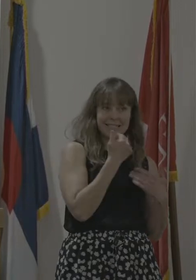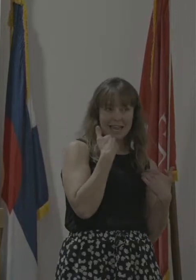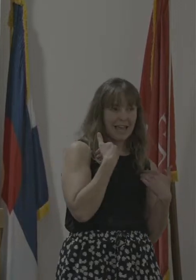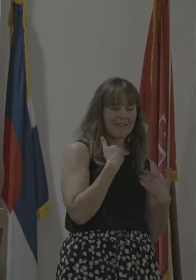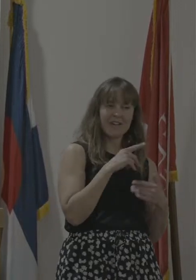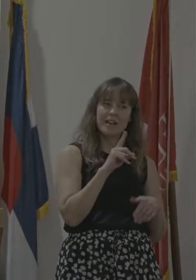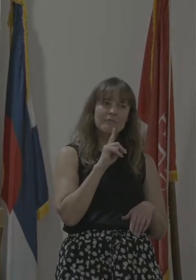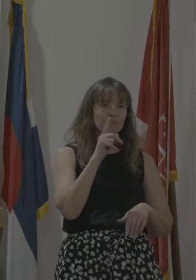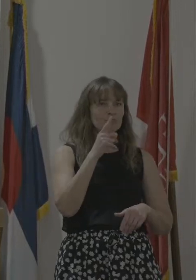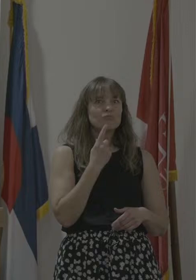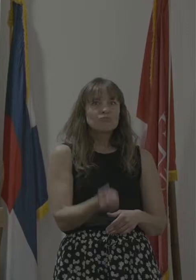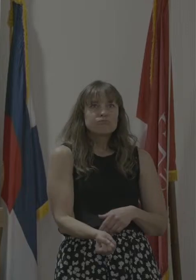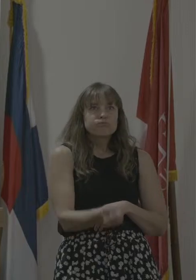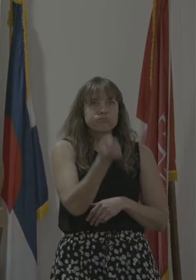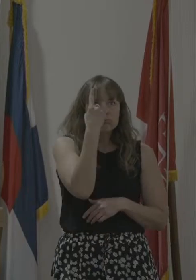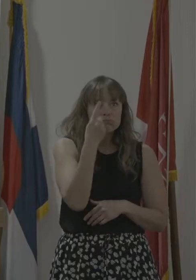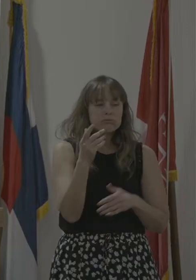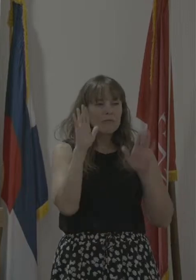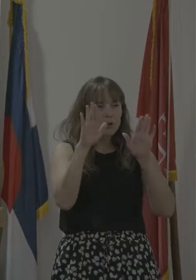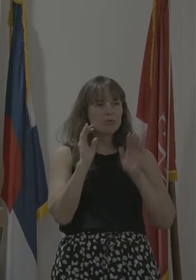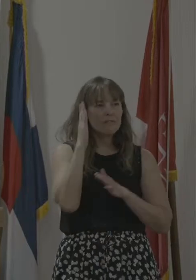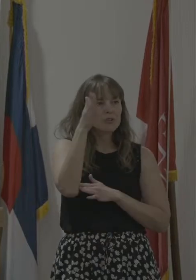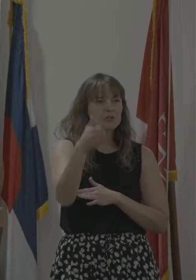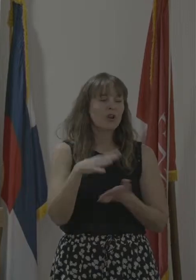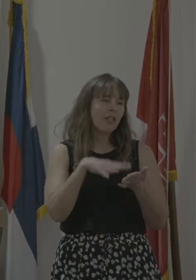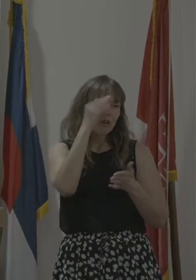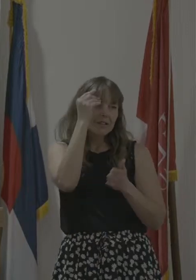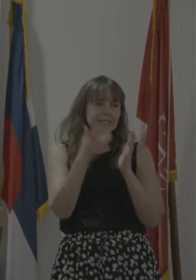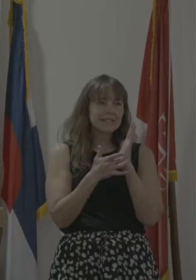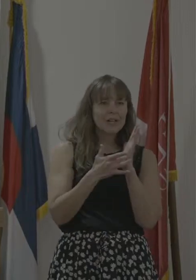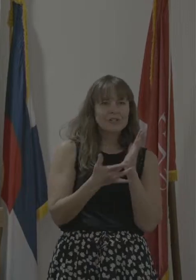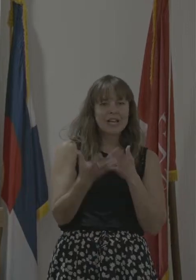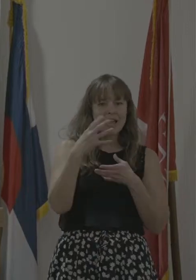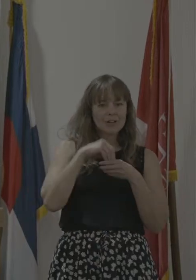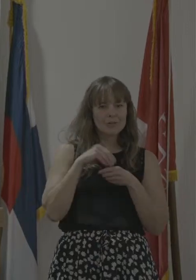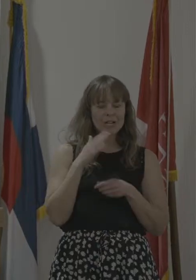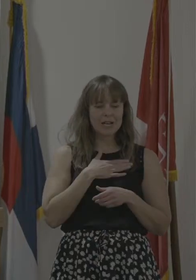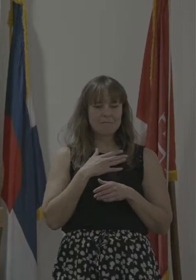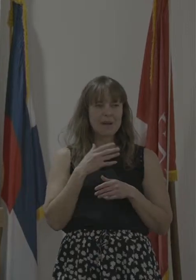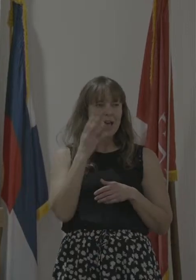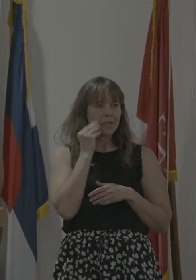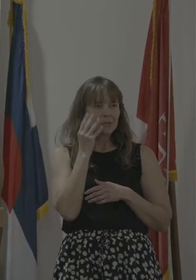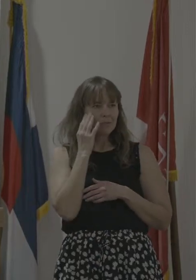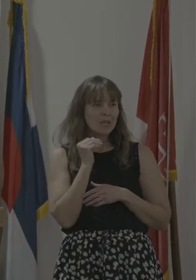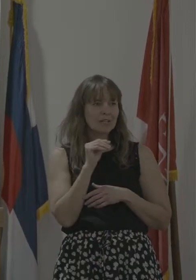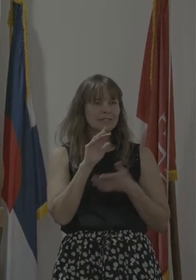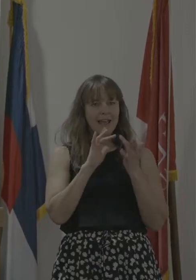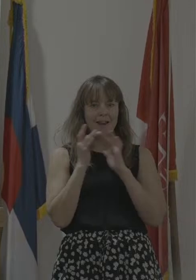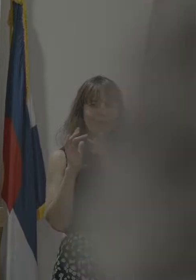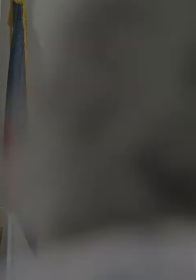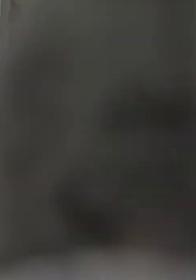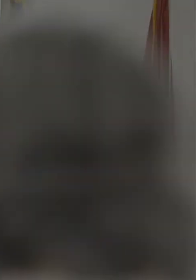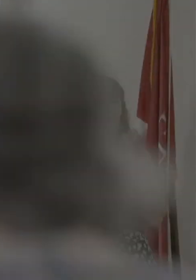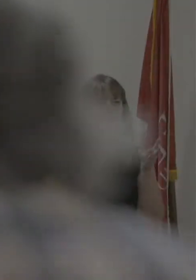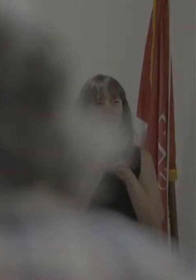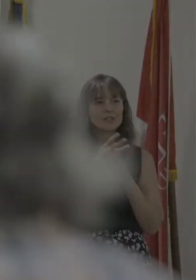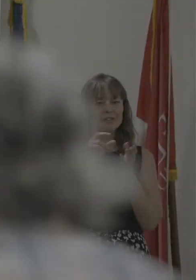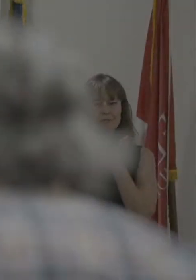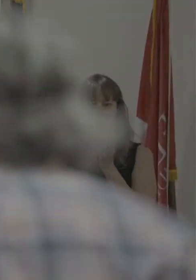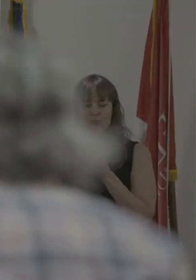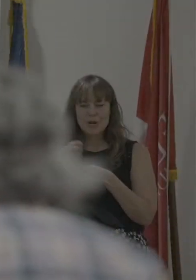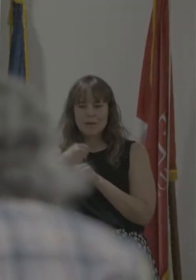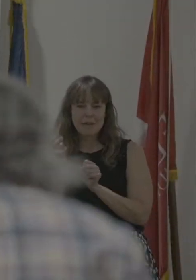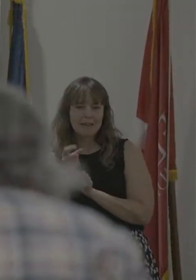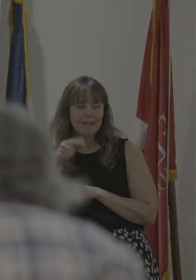of a great future. Through learning the technology and adding it to my extensive experience in the analog world of design and printmaking,